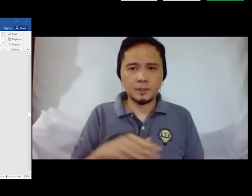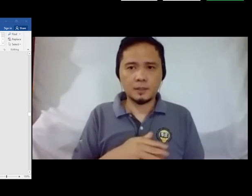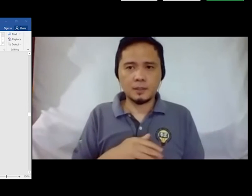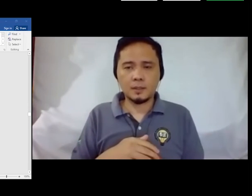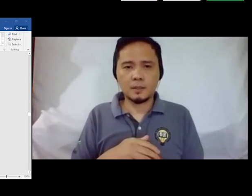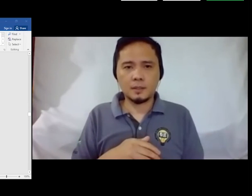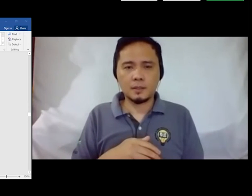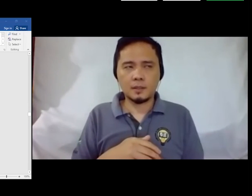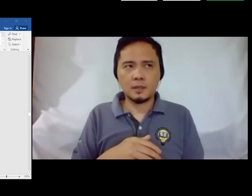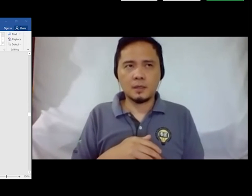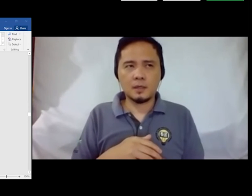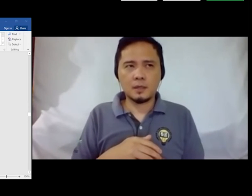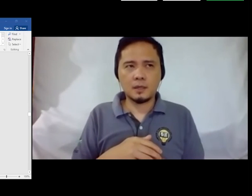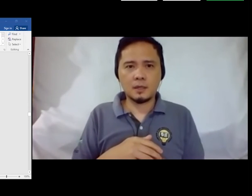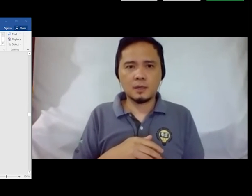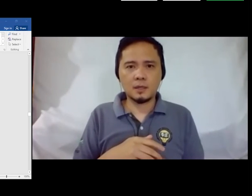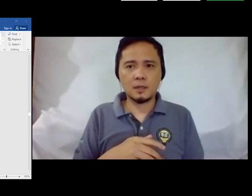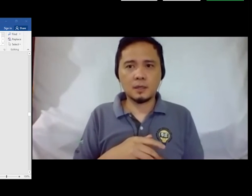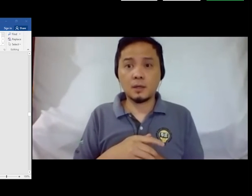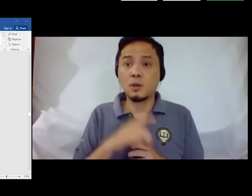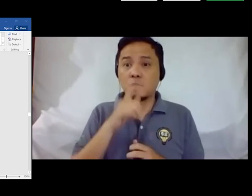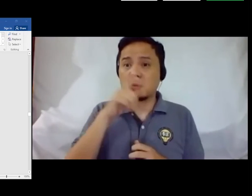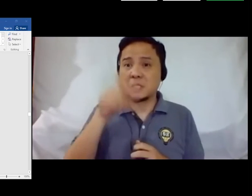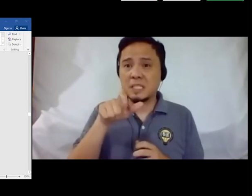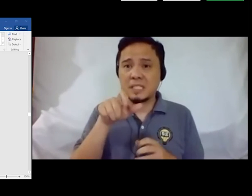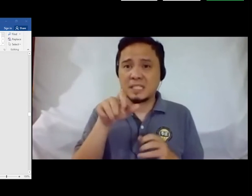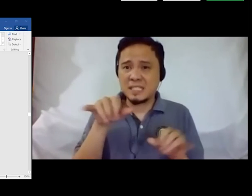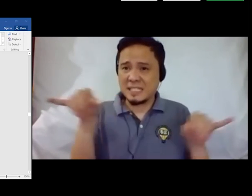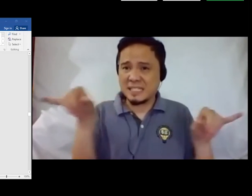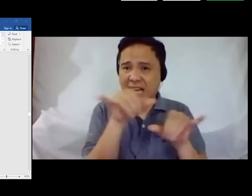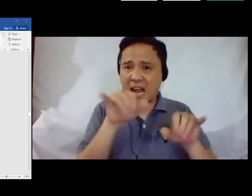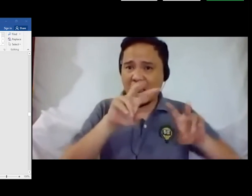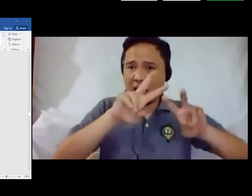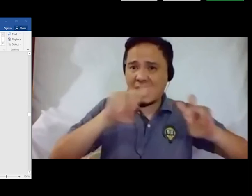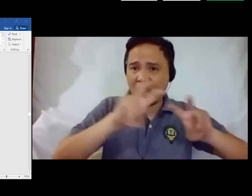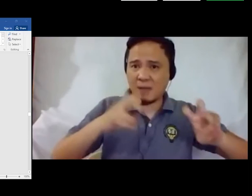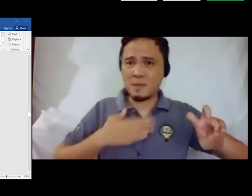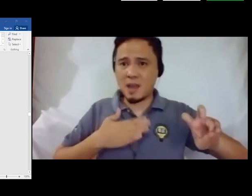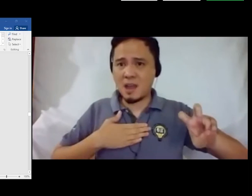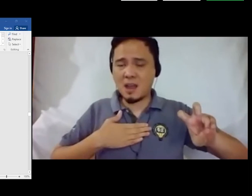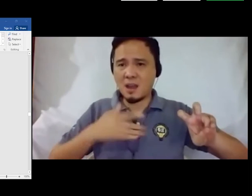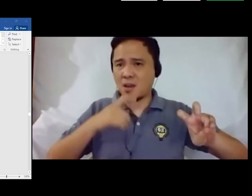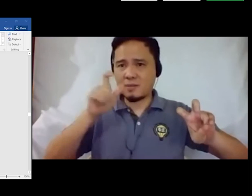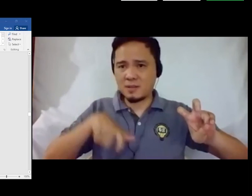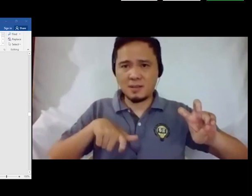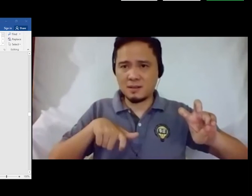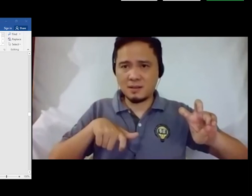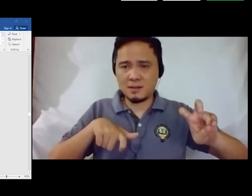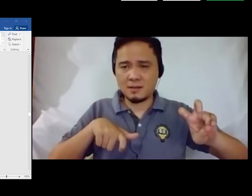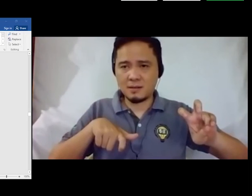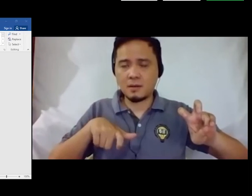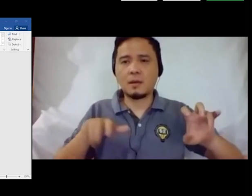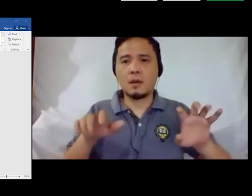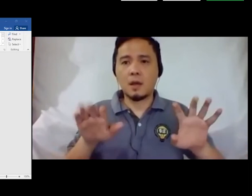do it in the same way that I did it. You don't have to analyze the sentence. But let's go